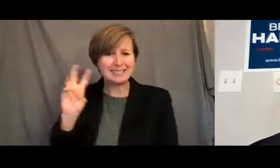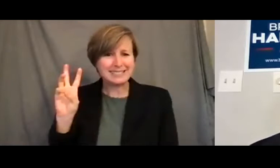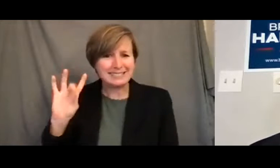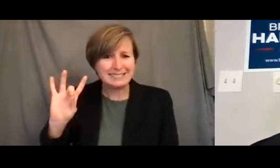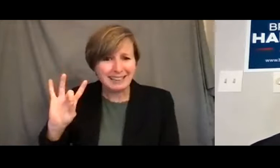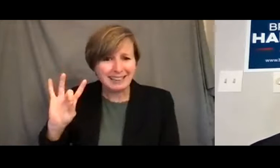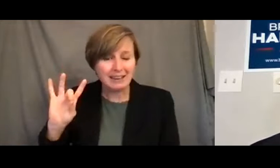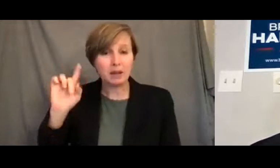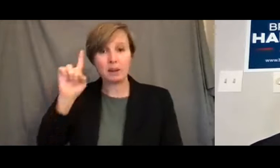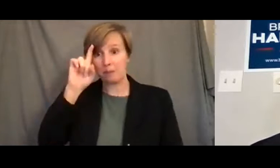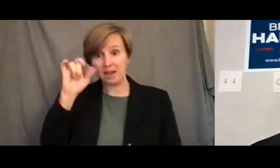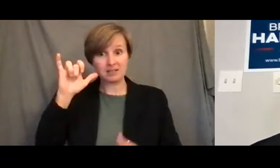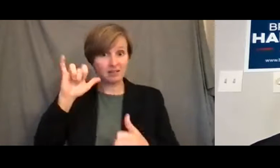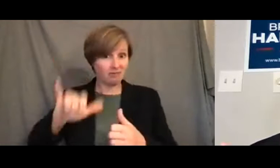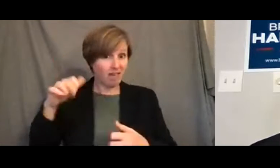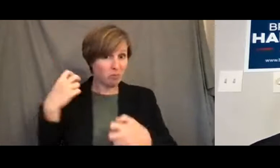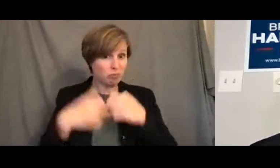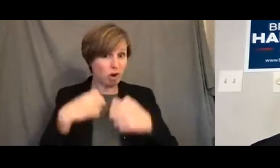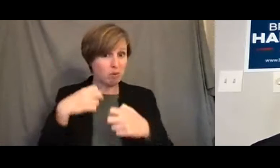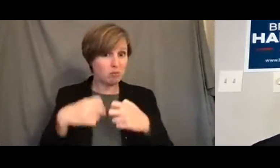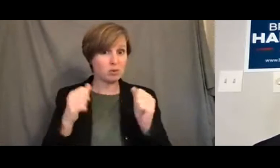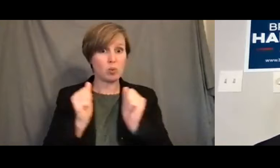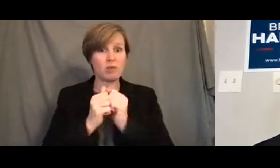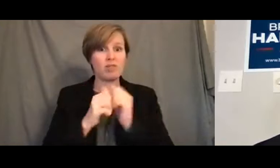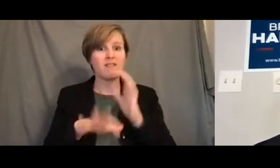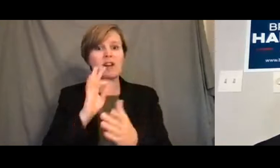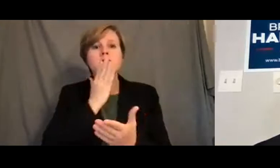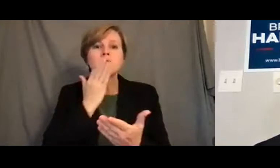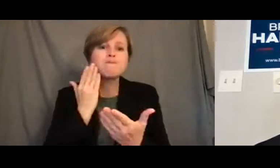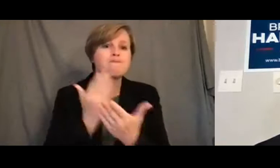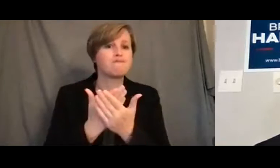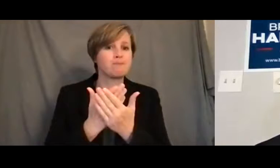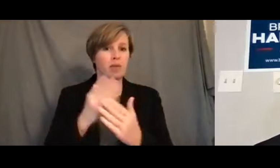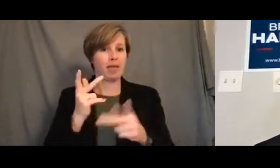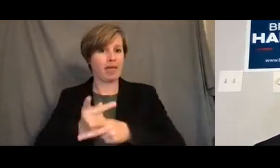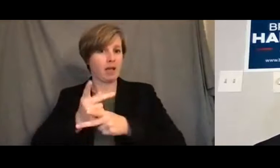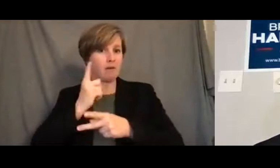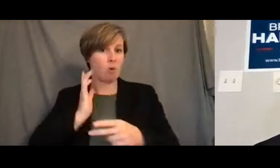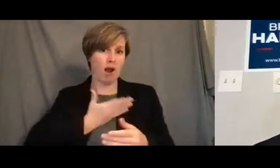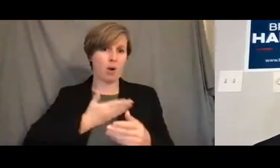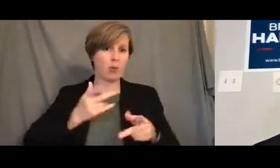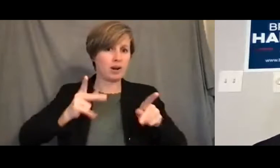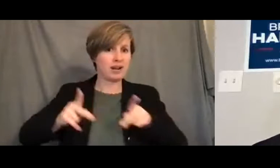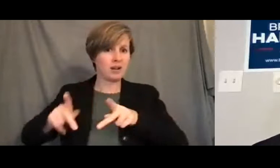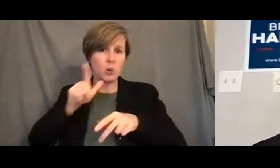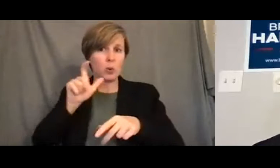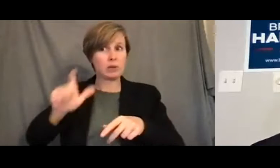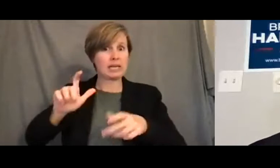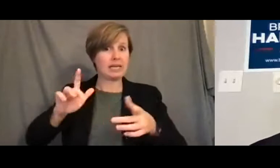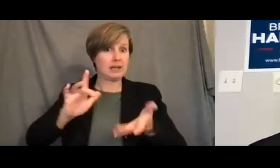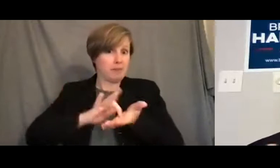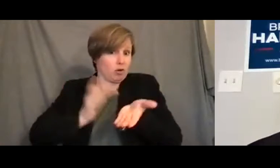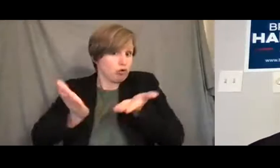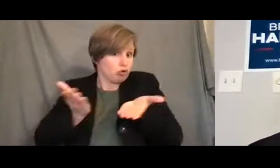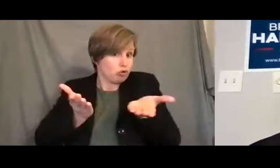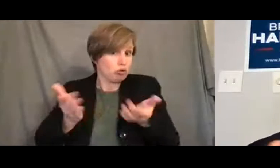due to the problem that exists with finding quality care for our individuals that are in need of medical services.